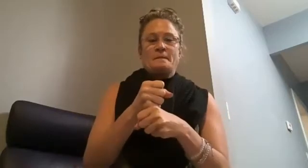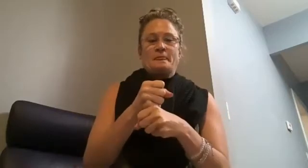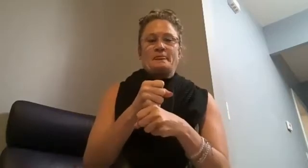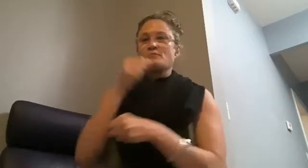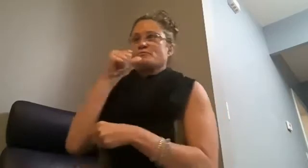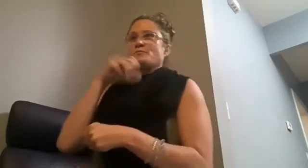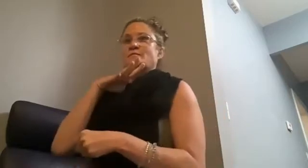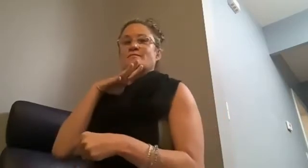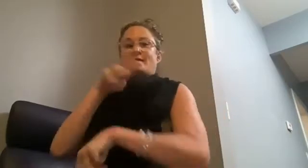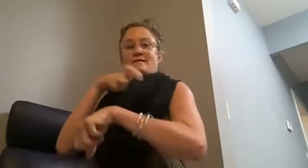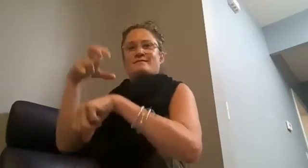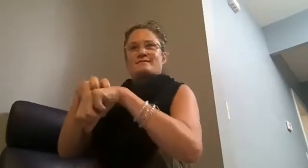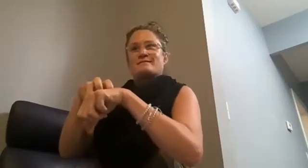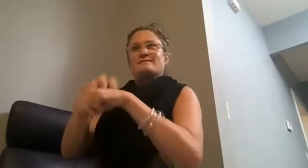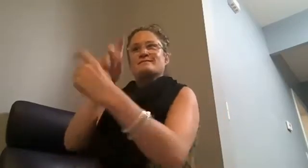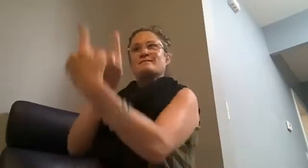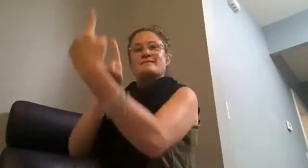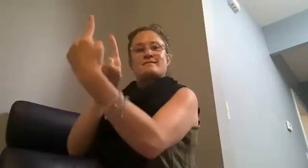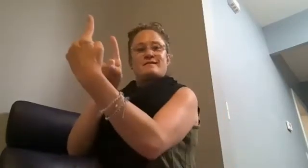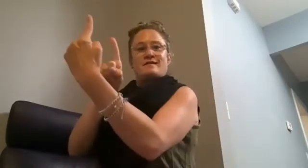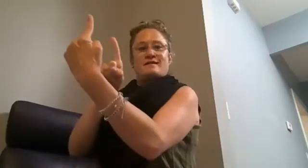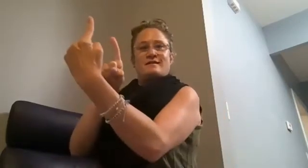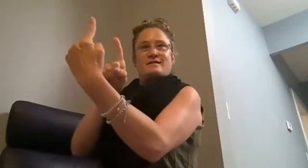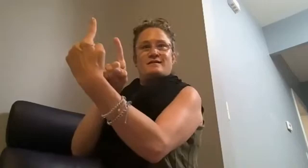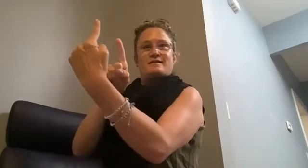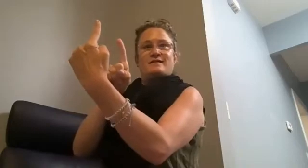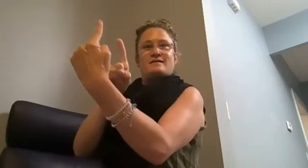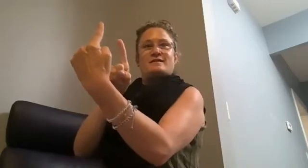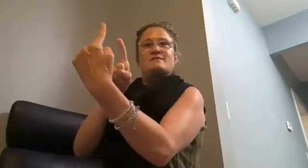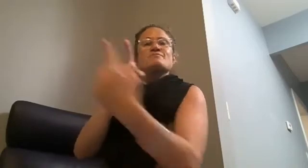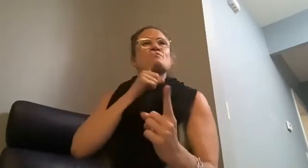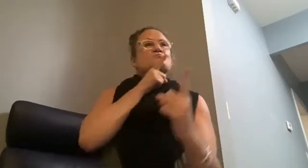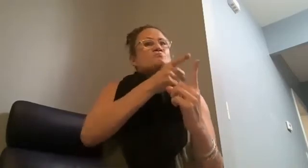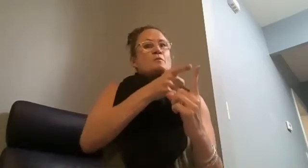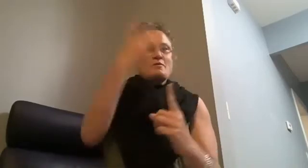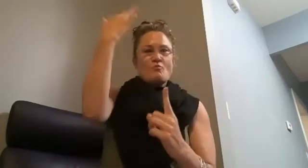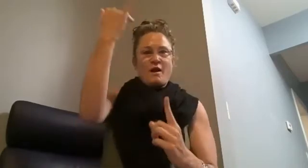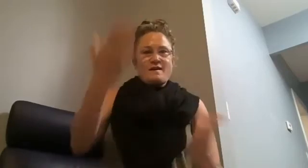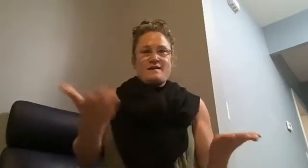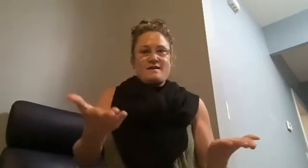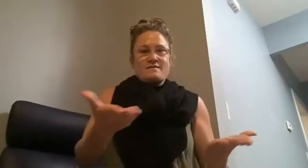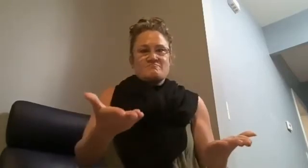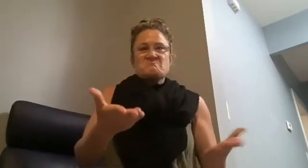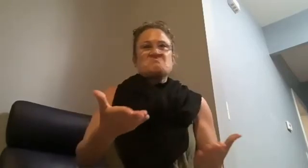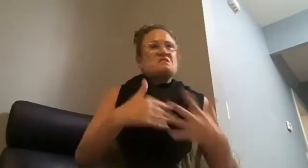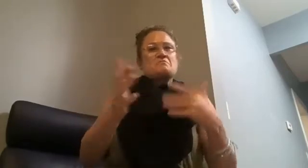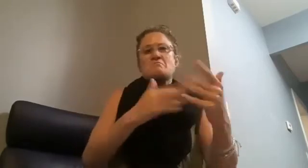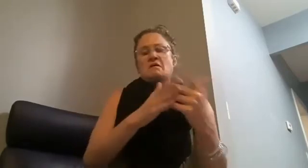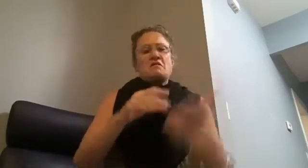Ireland, where every group member had some sort of purpose, regardless of how long they'd been sober, regardless of how old they were,